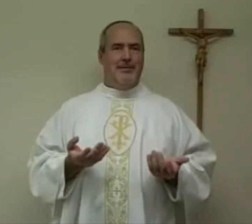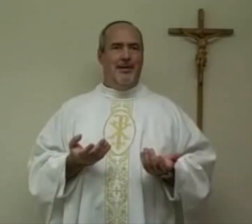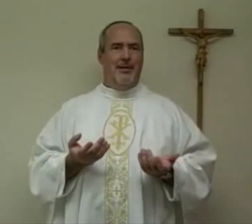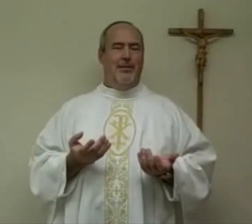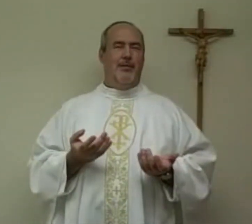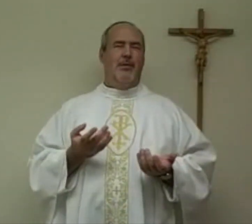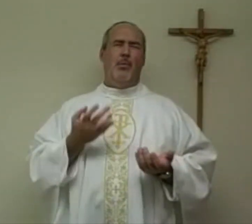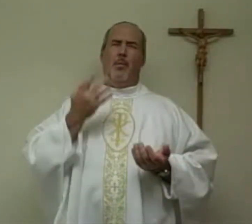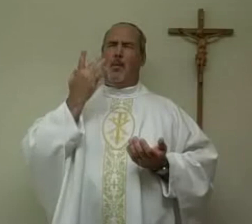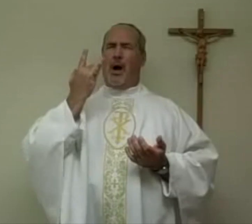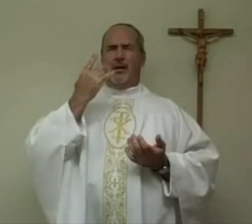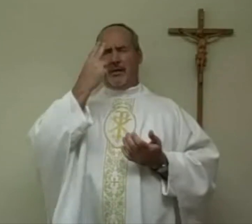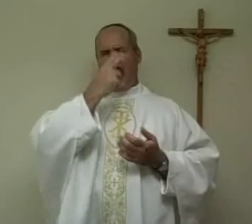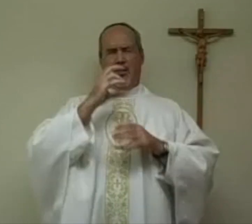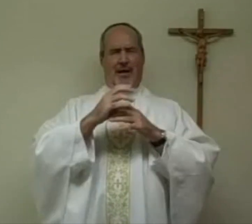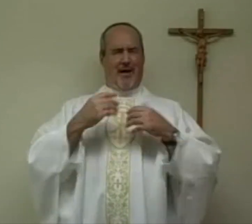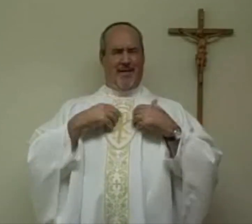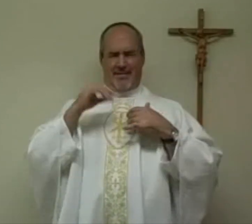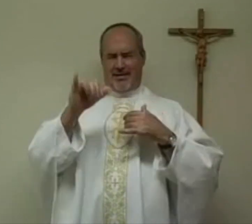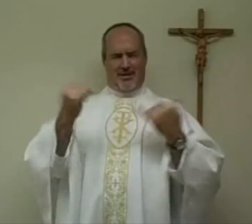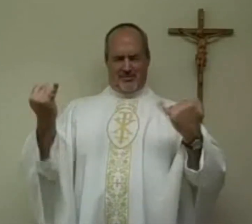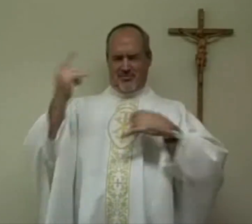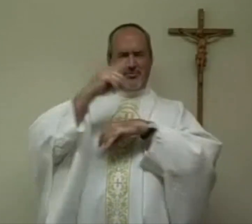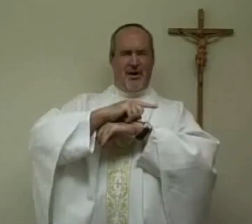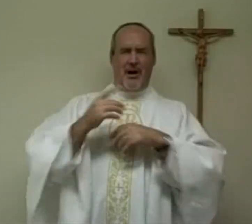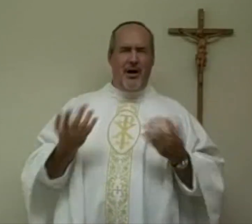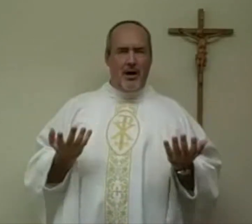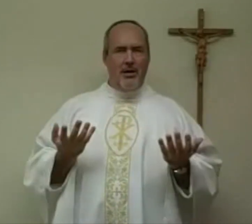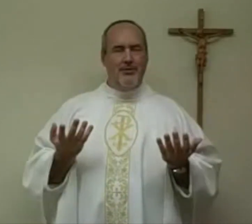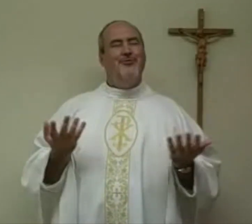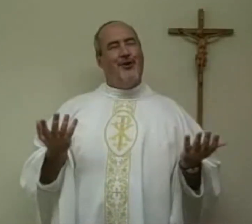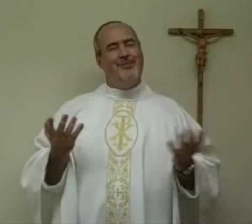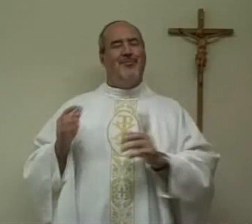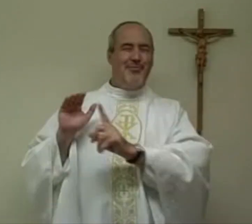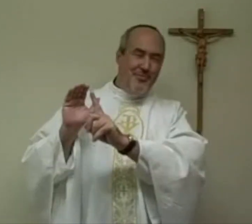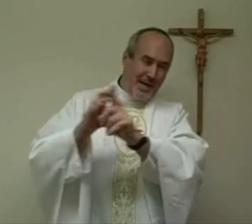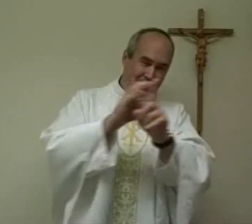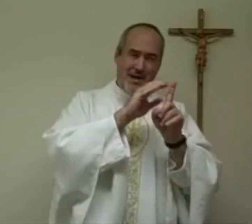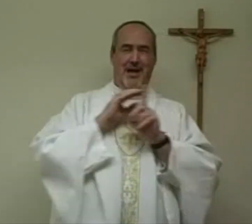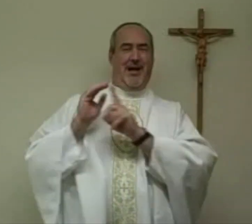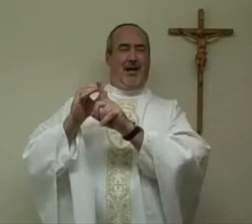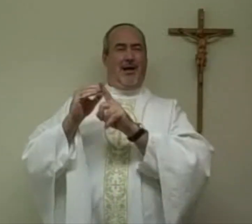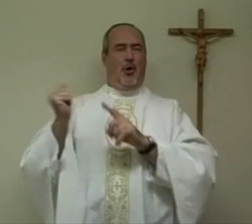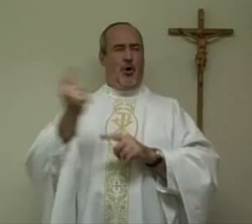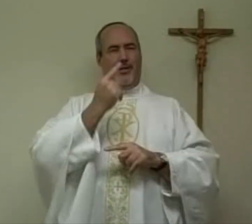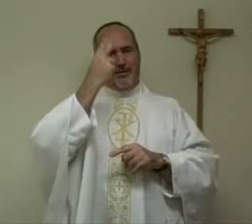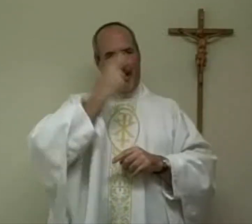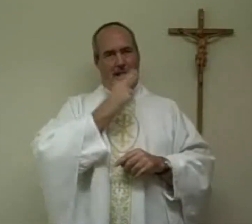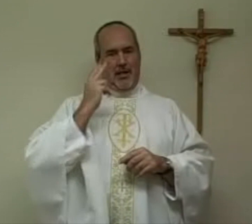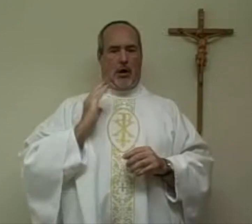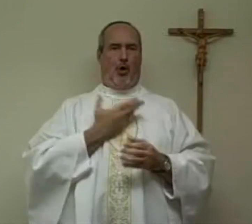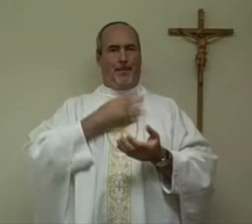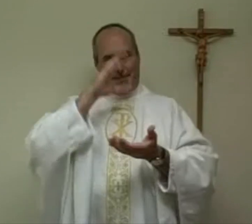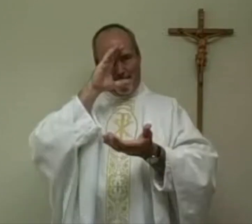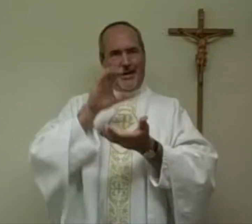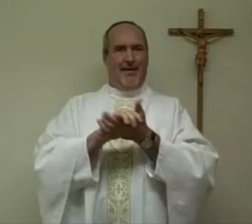Jesus Christ. So, why does the Catholic Church have that day? Well, it's to remind all of us